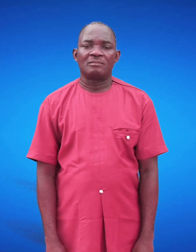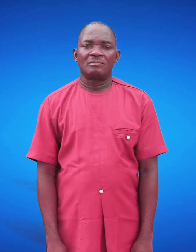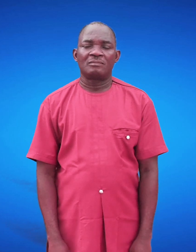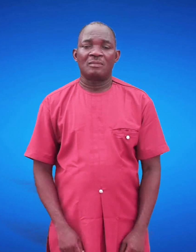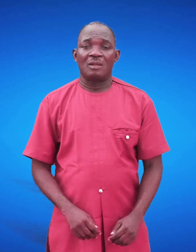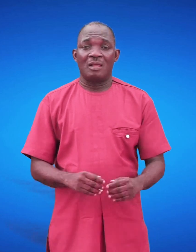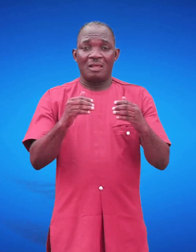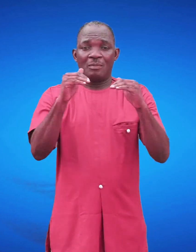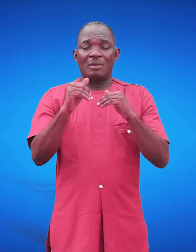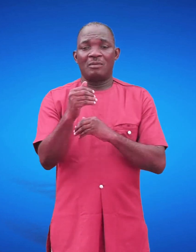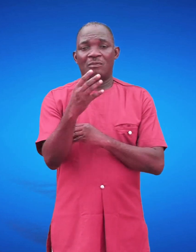4.